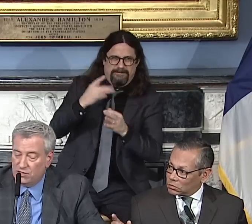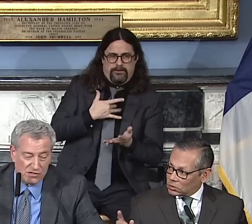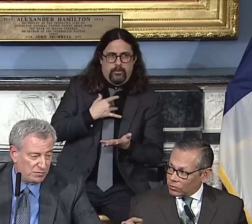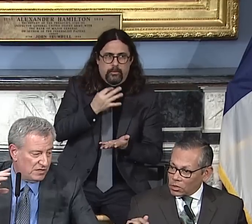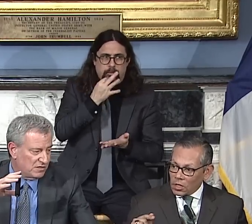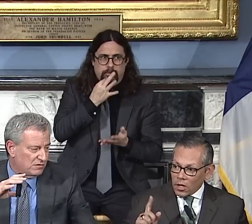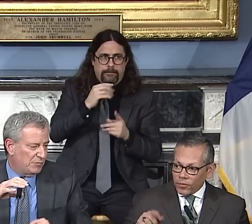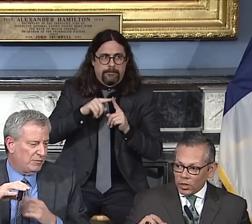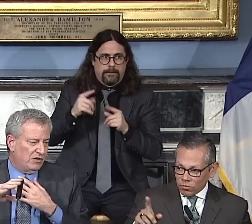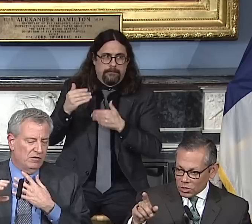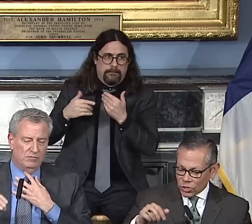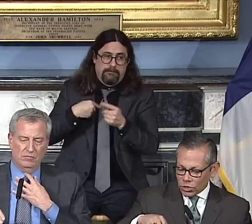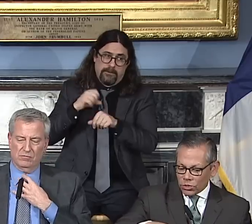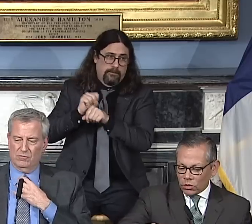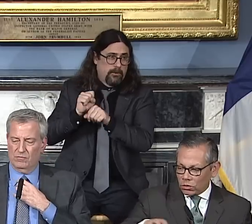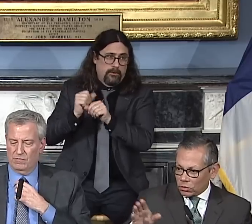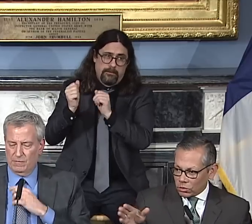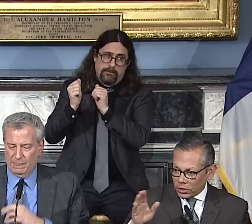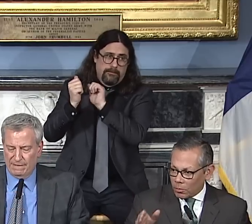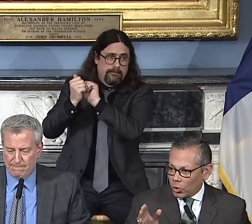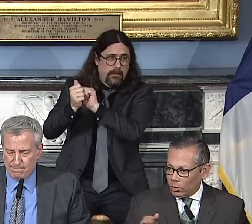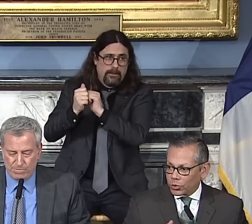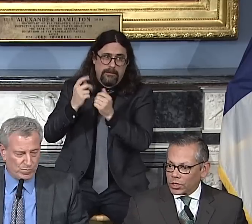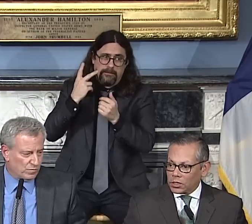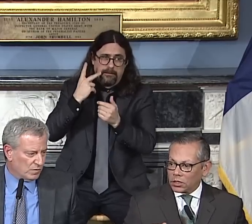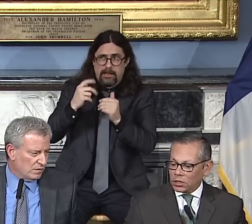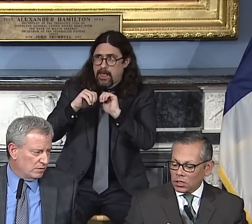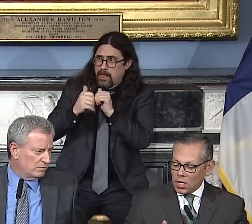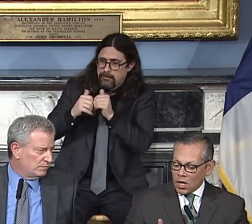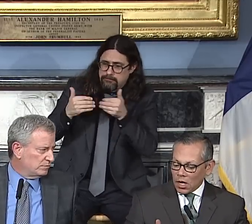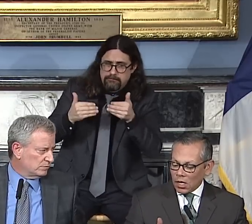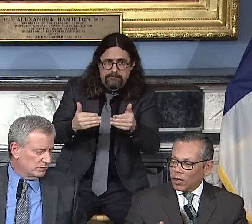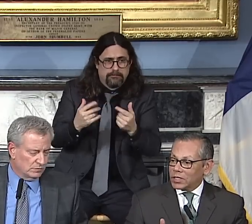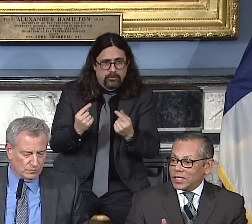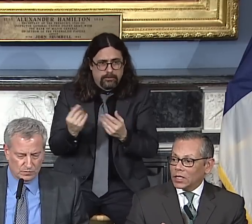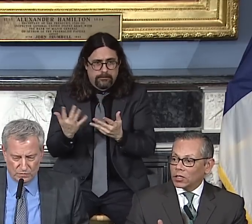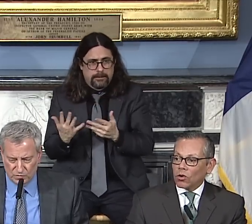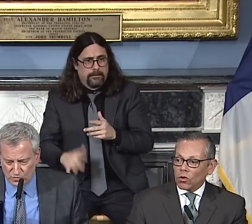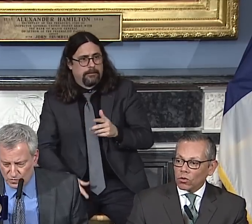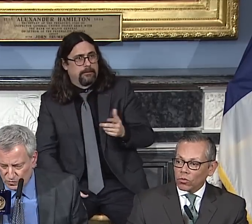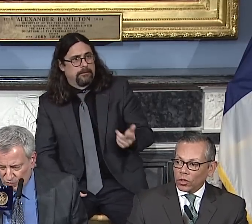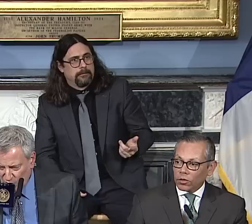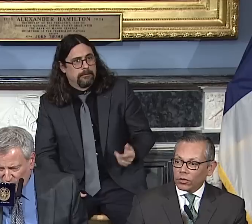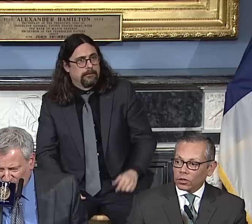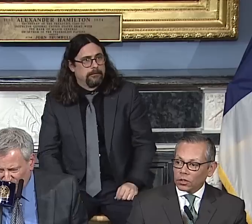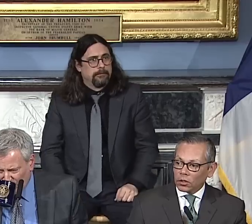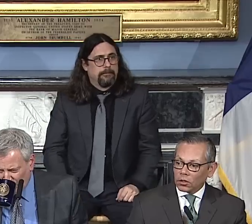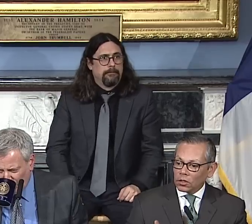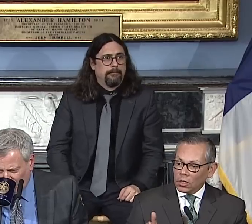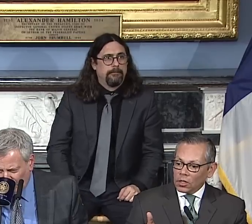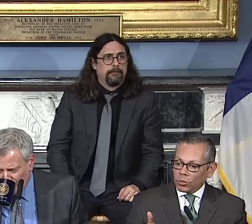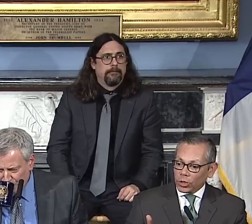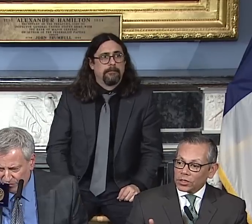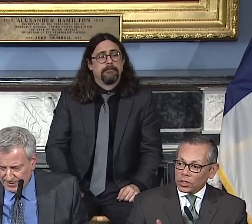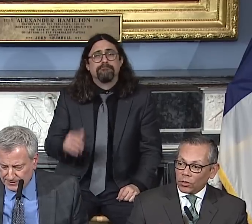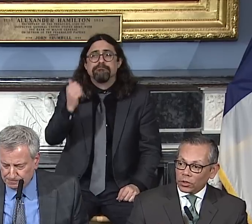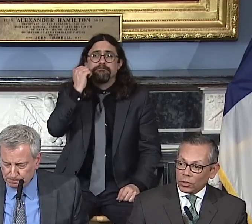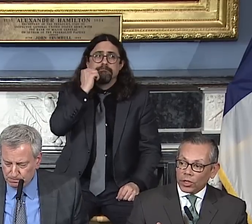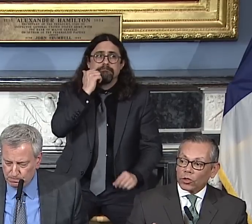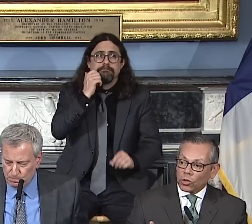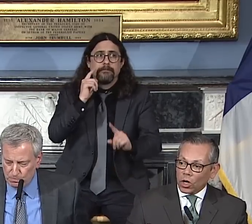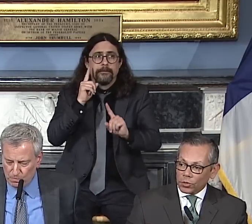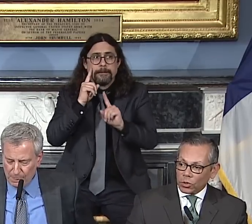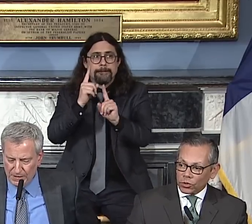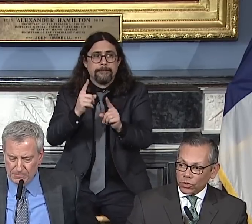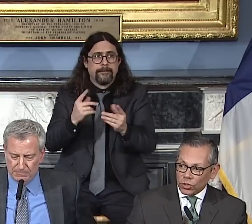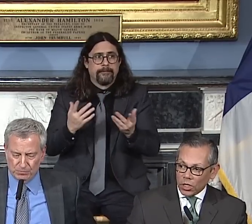Mayor? Yes, please, Deputy Mayor. Just on that point precisely, I have a daily call with the president of the